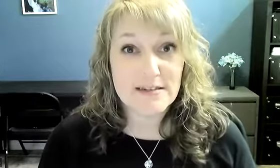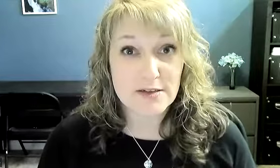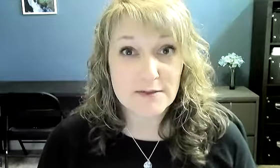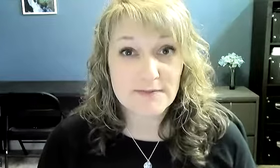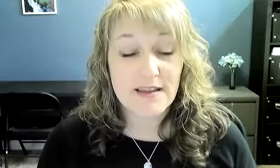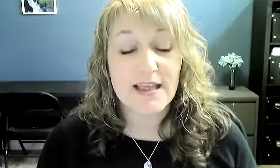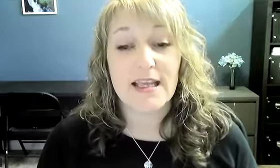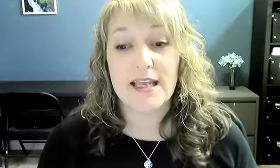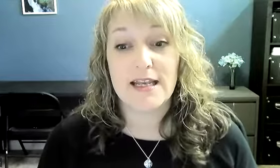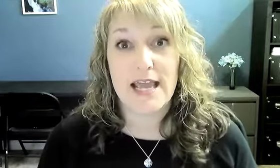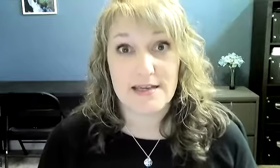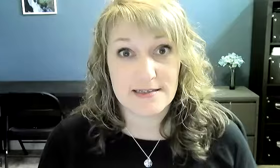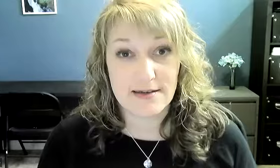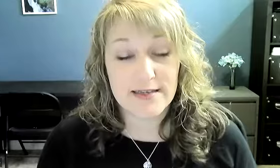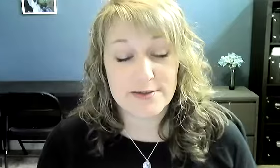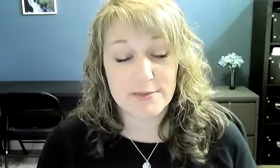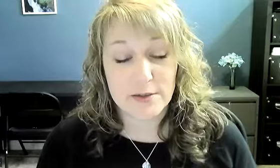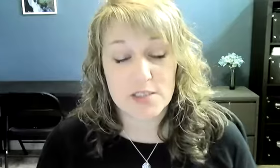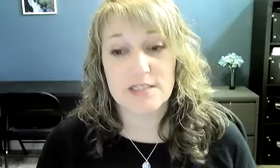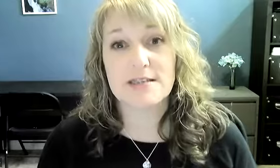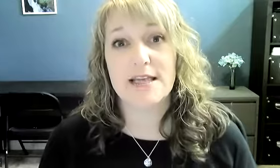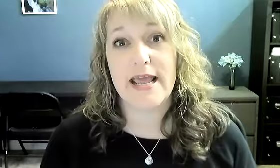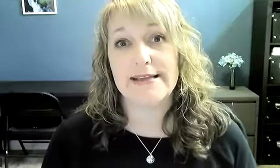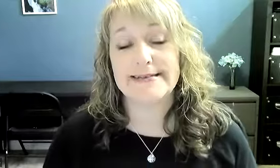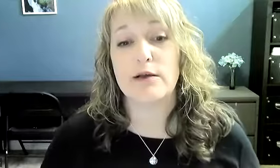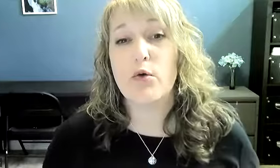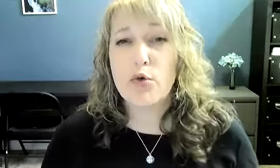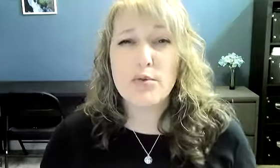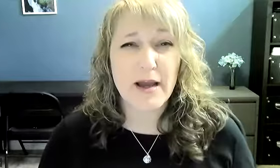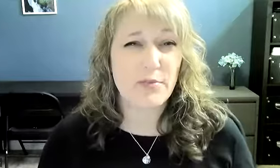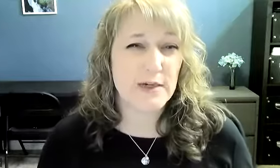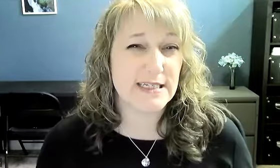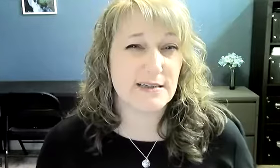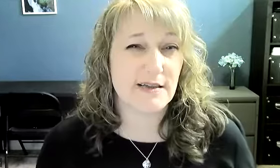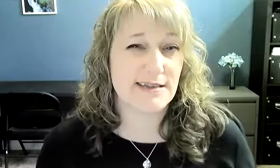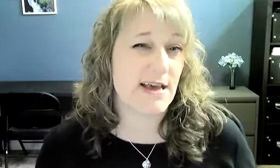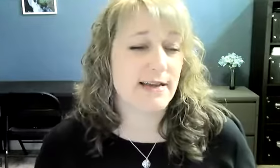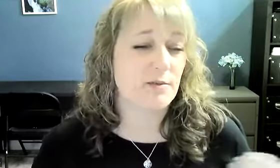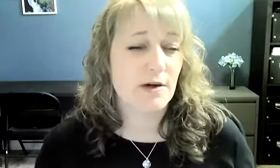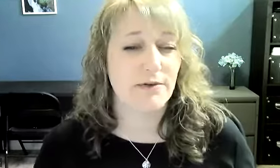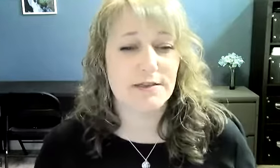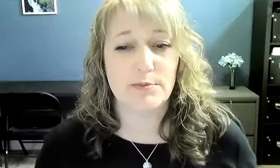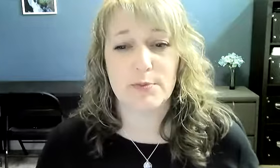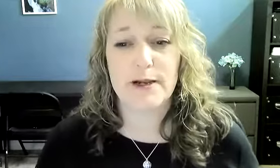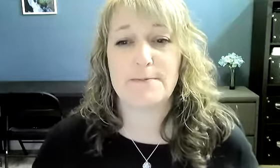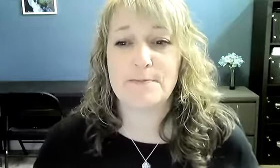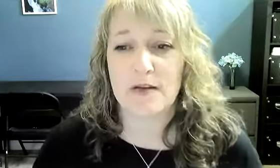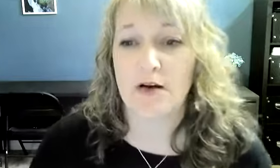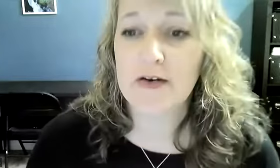answer in ASL, answer my questions in ASL, or by pointing to the slides wherever it's appropriate. All right,